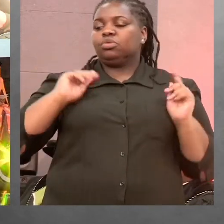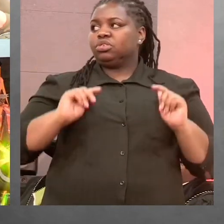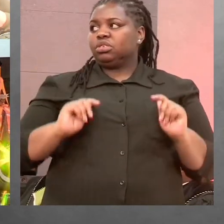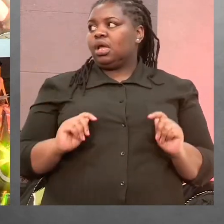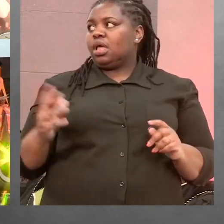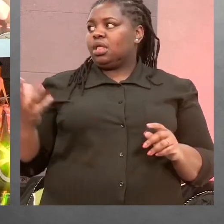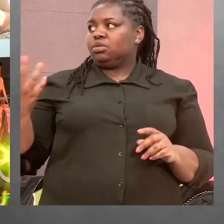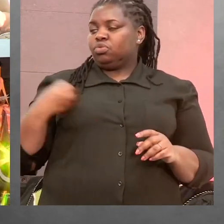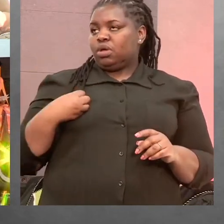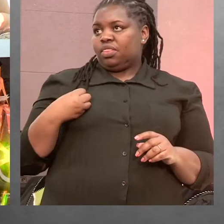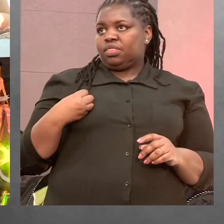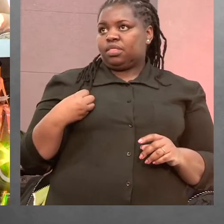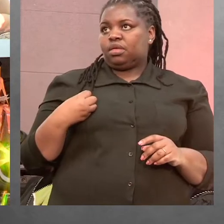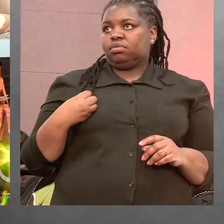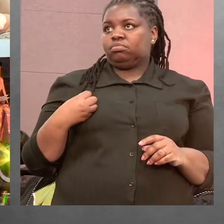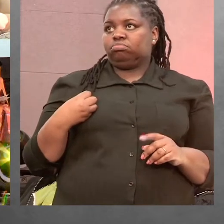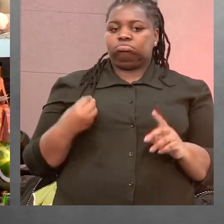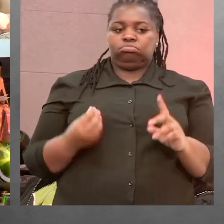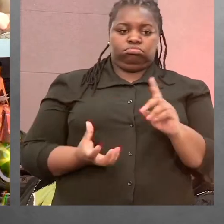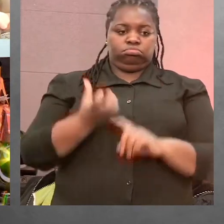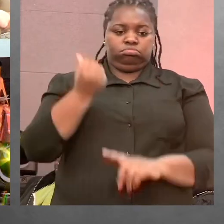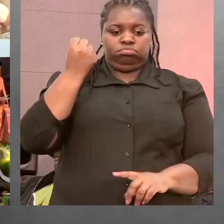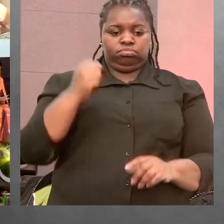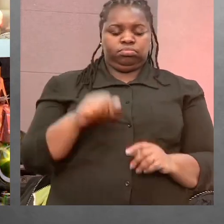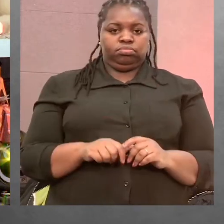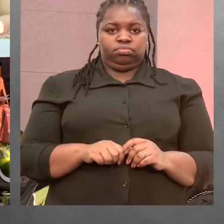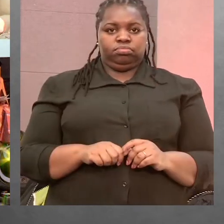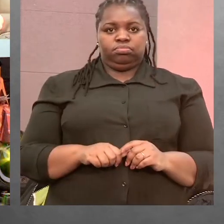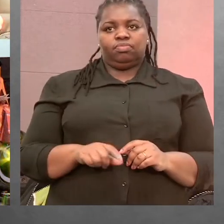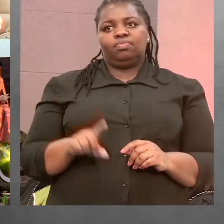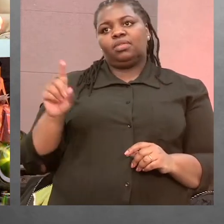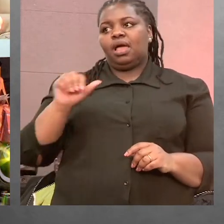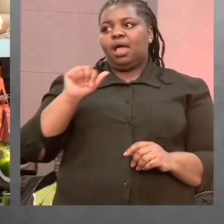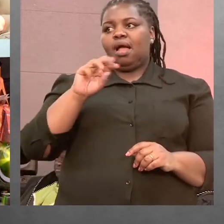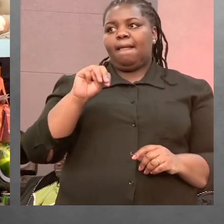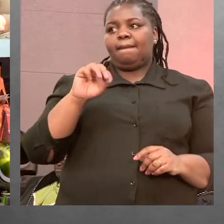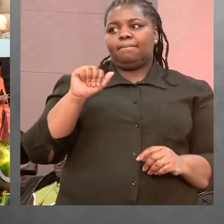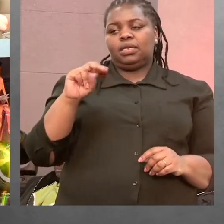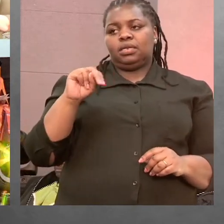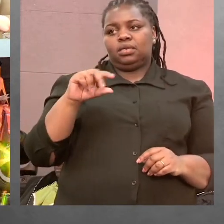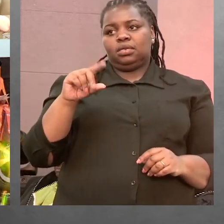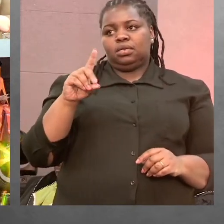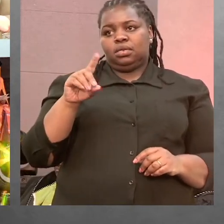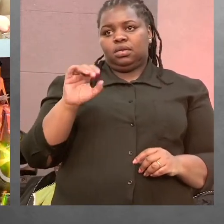together, victorious." That's Amanda Gorman. In